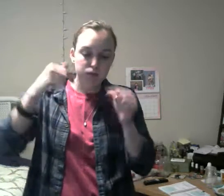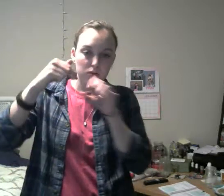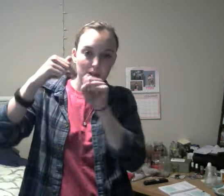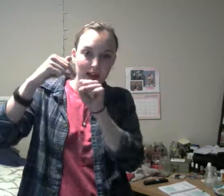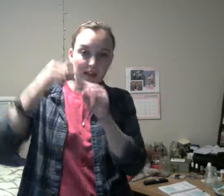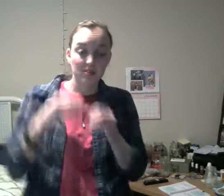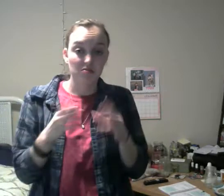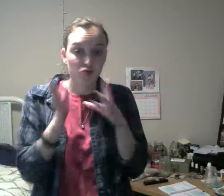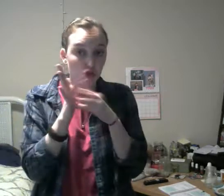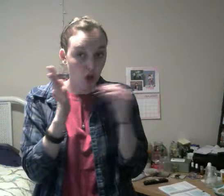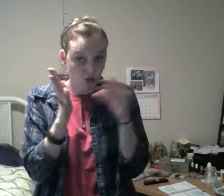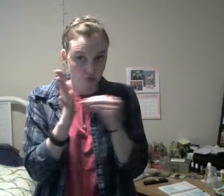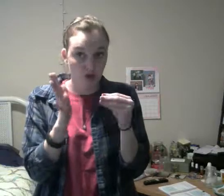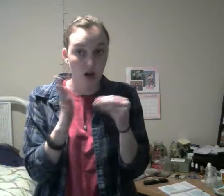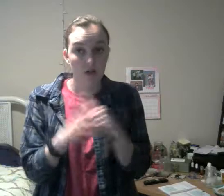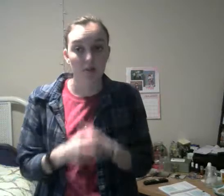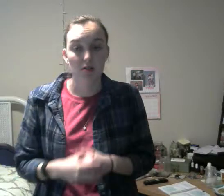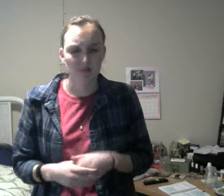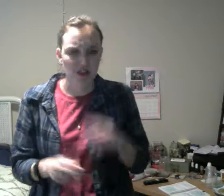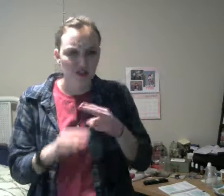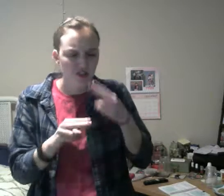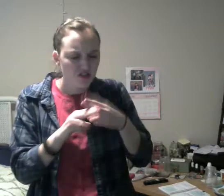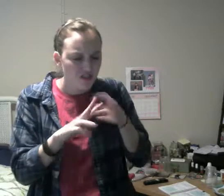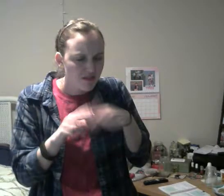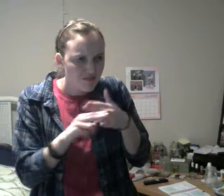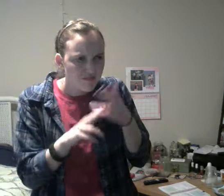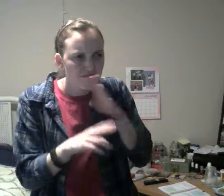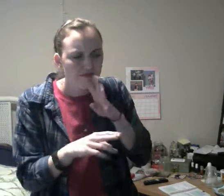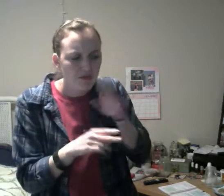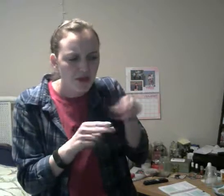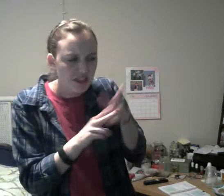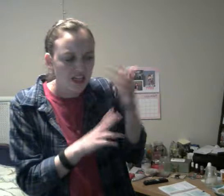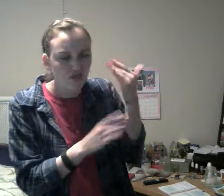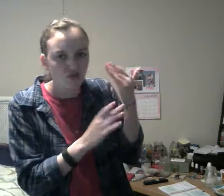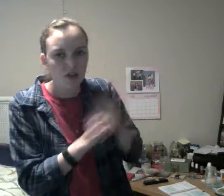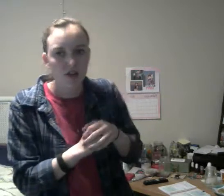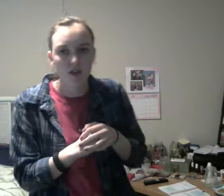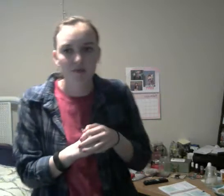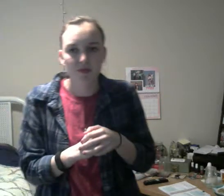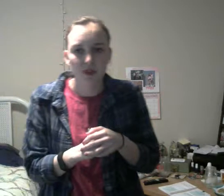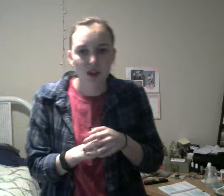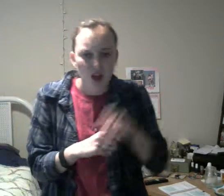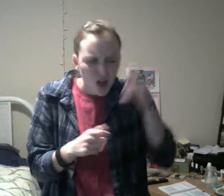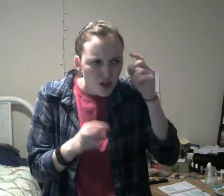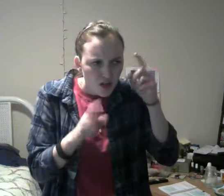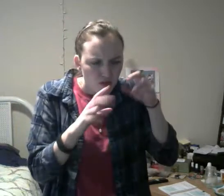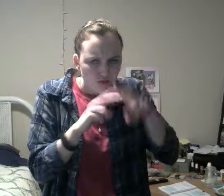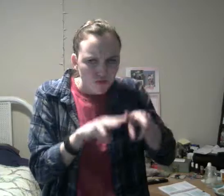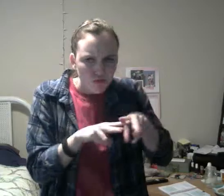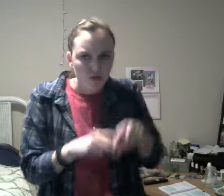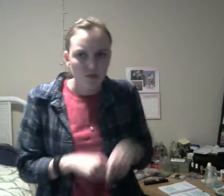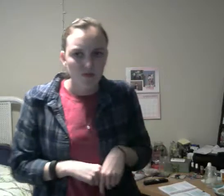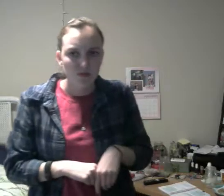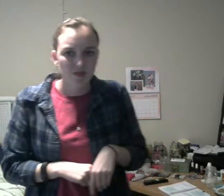sister chromatids we were talking about just a second ago. You'll notice that those two homologous chromosomes don't come together. This looks like metaphase here, and this